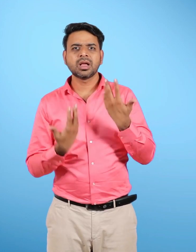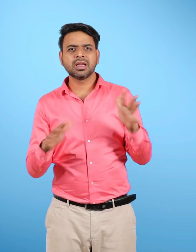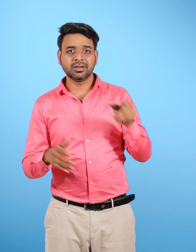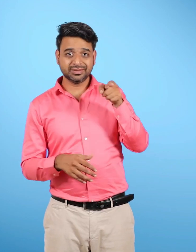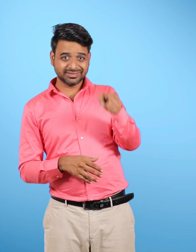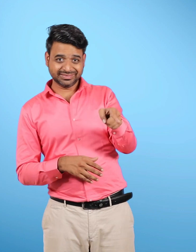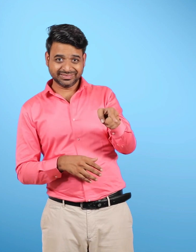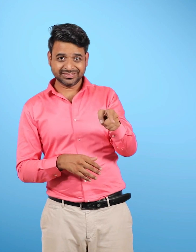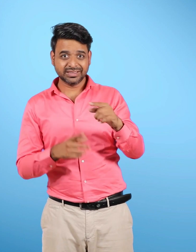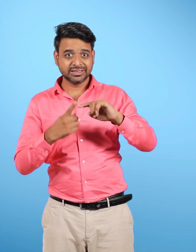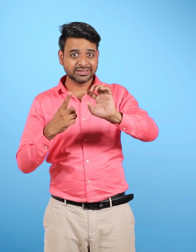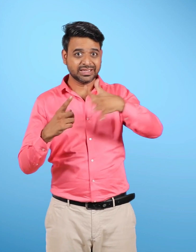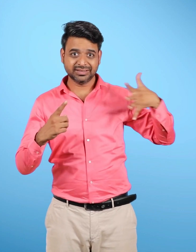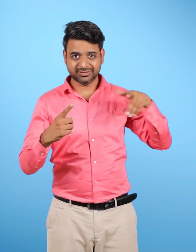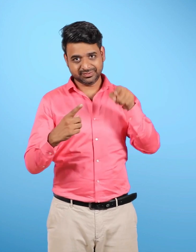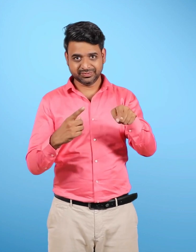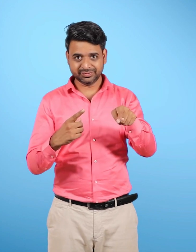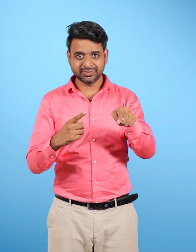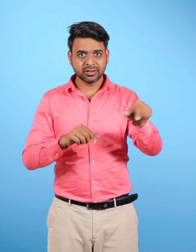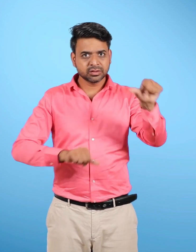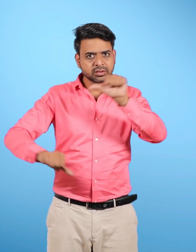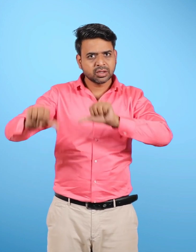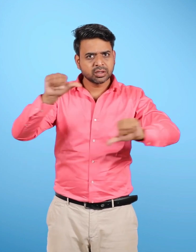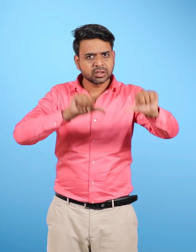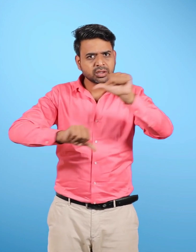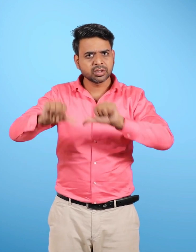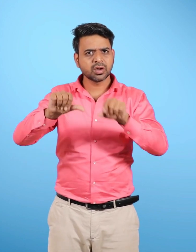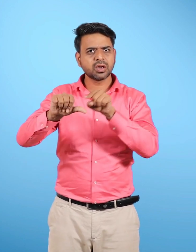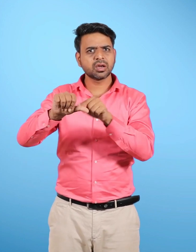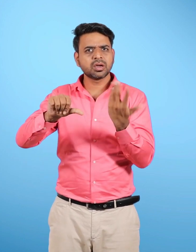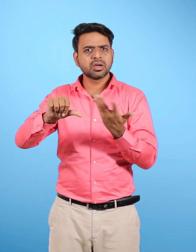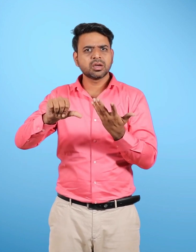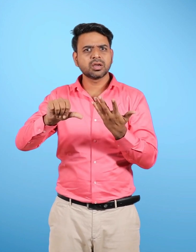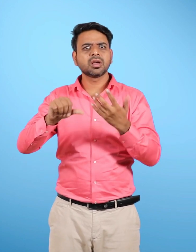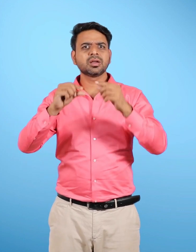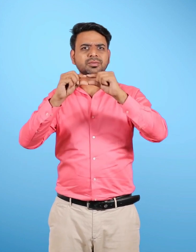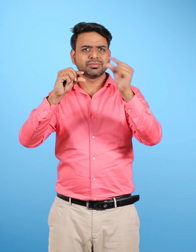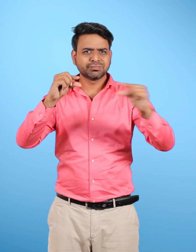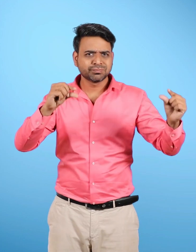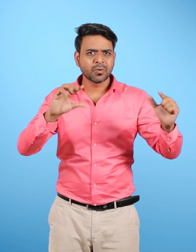Hence, you should never attempt to experiment with the electric wires and sockets.